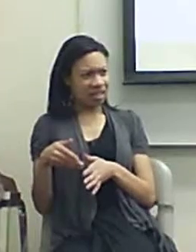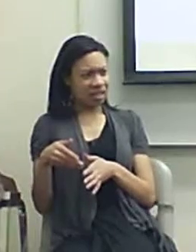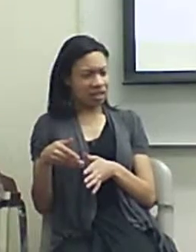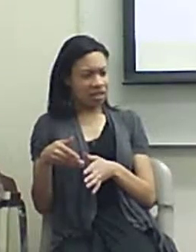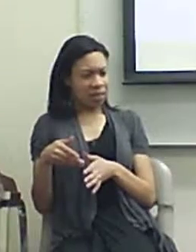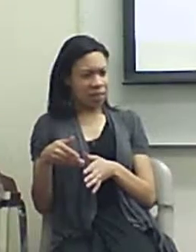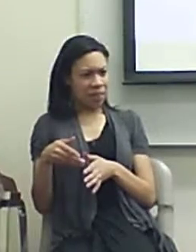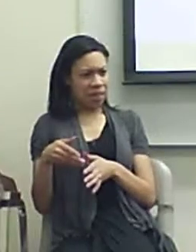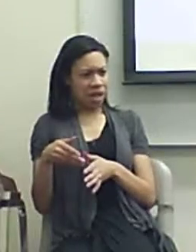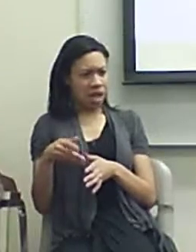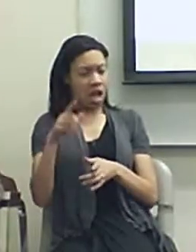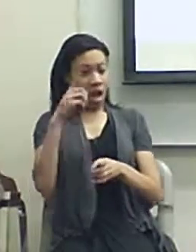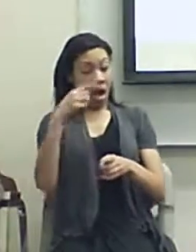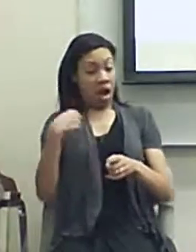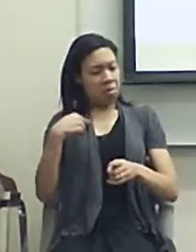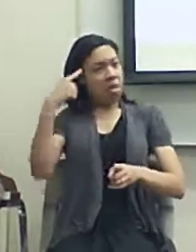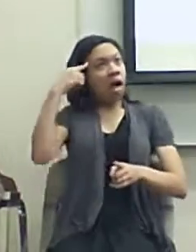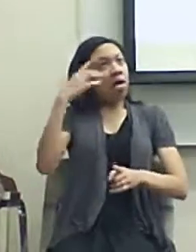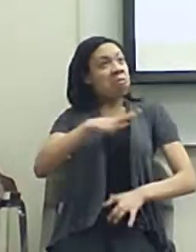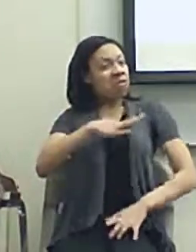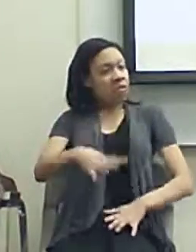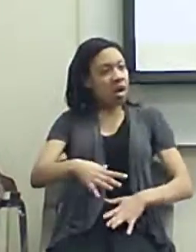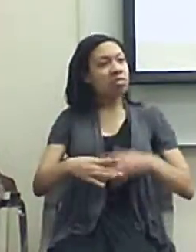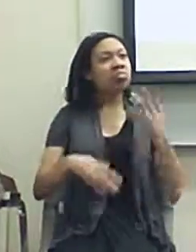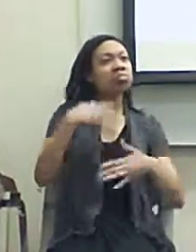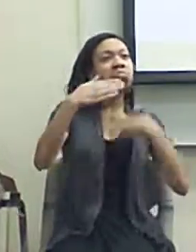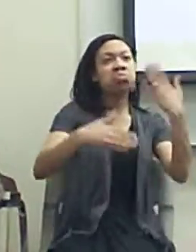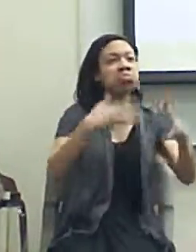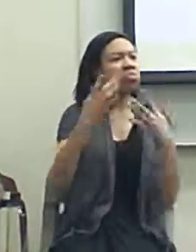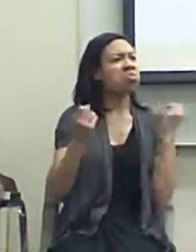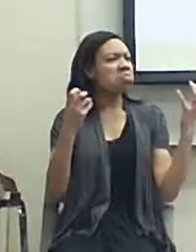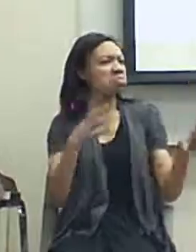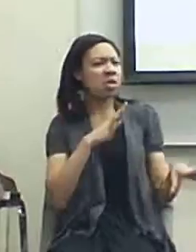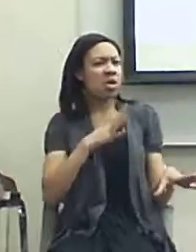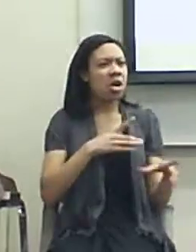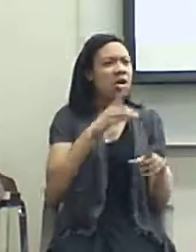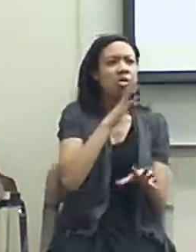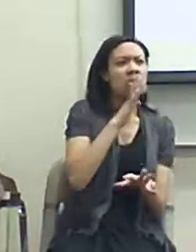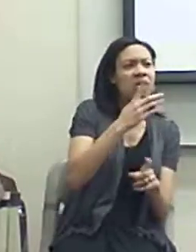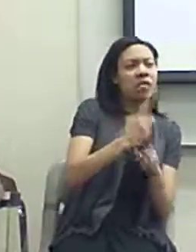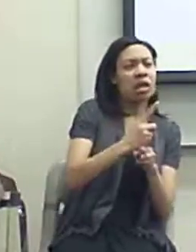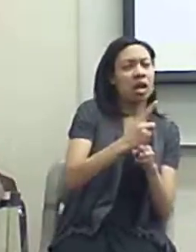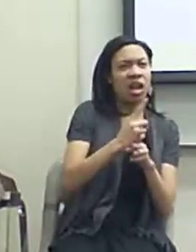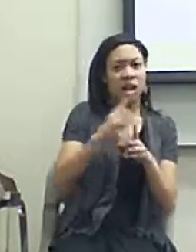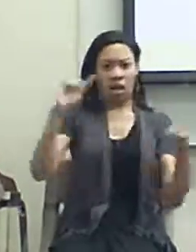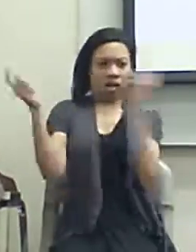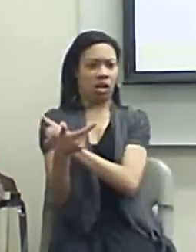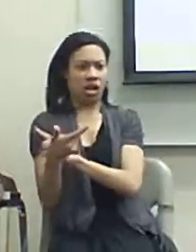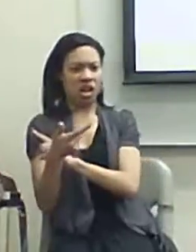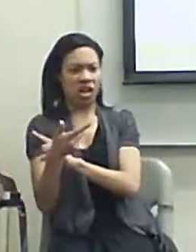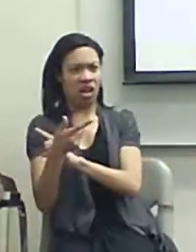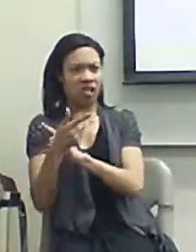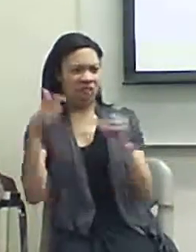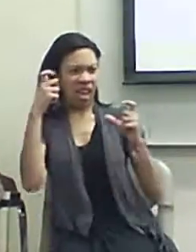being like in the right mind to state of psychosis, or is it slower? I see